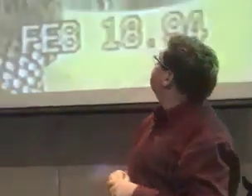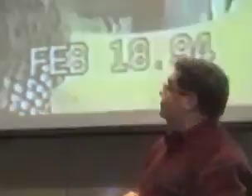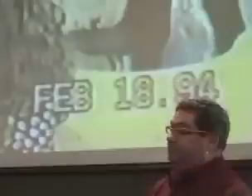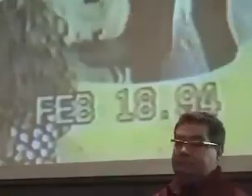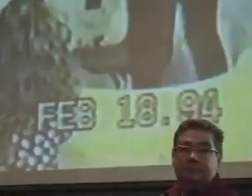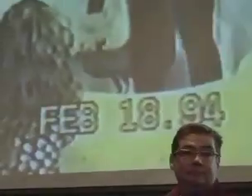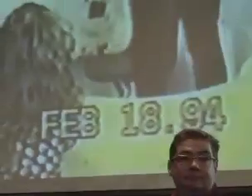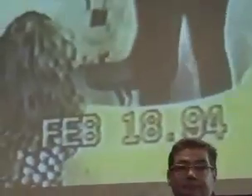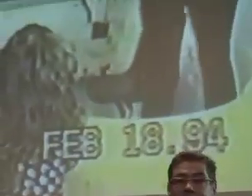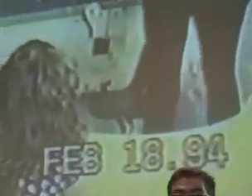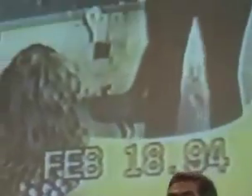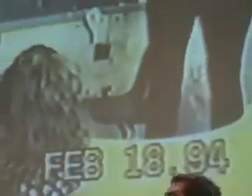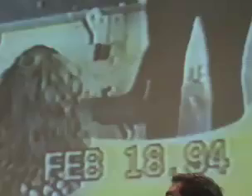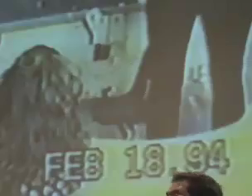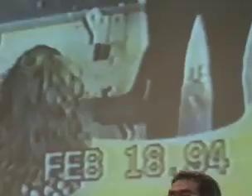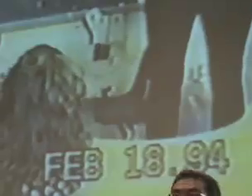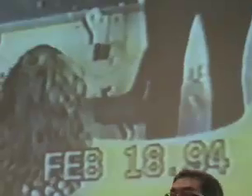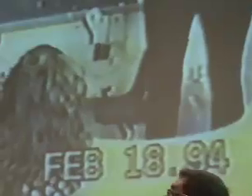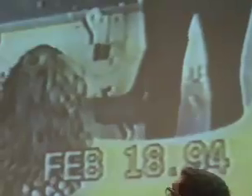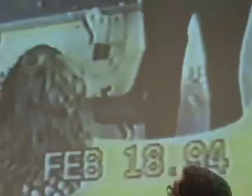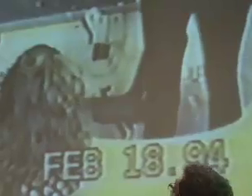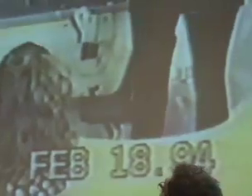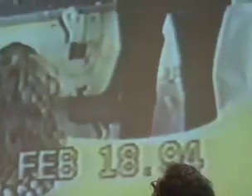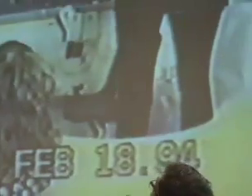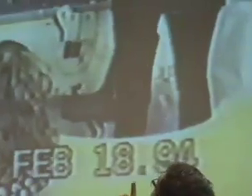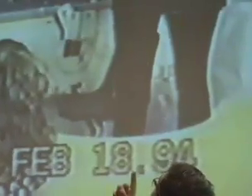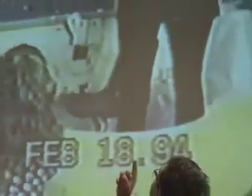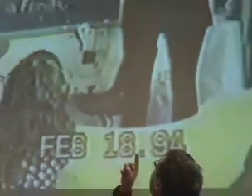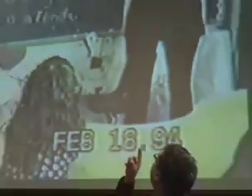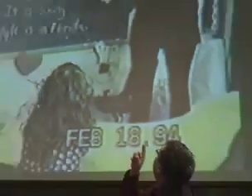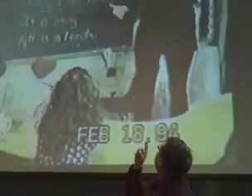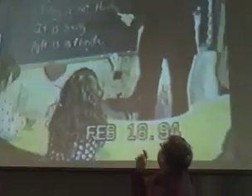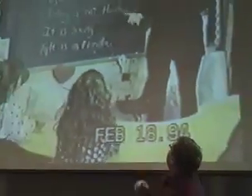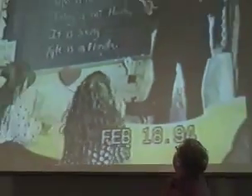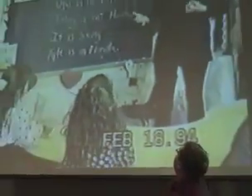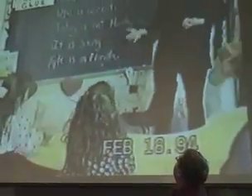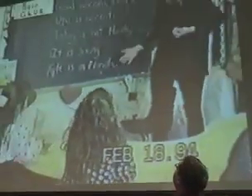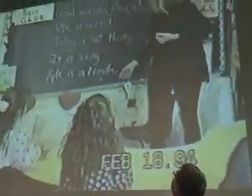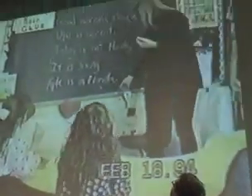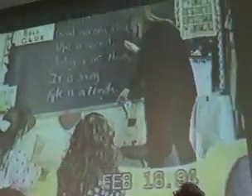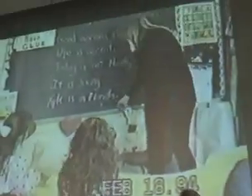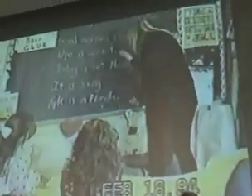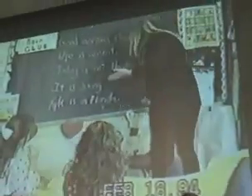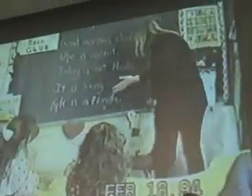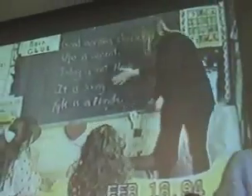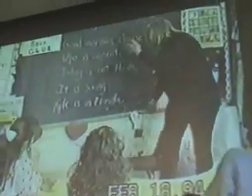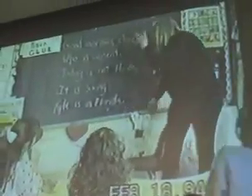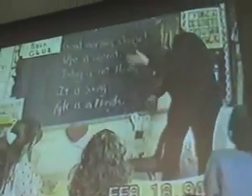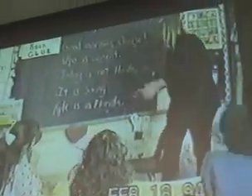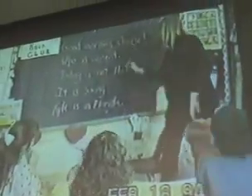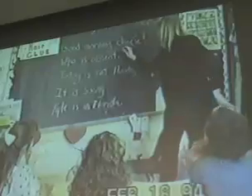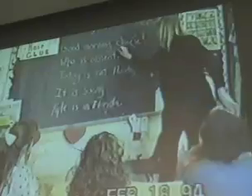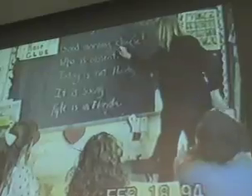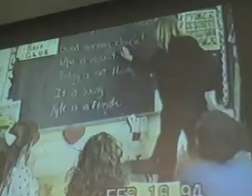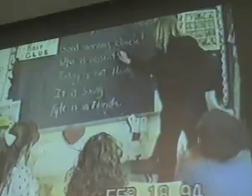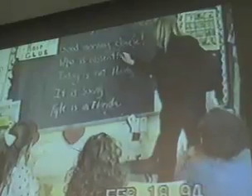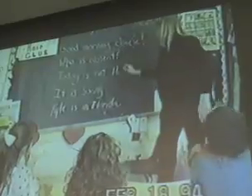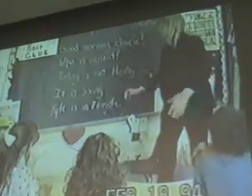Okay. The sentence that, the first one, don't worry about. The second sentence says, who is absent? And